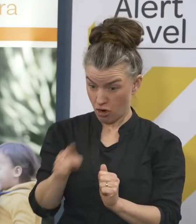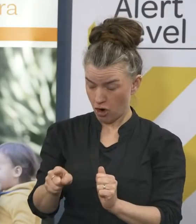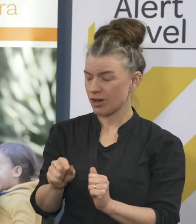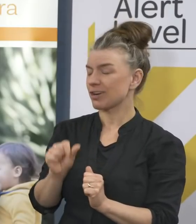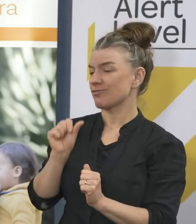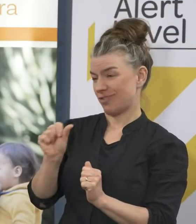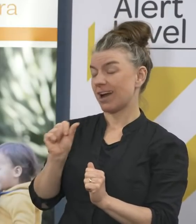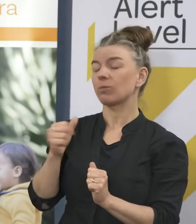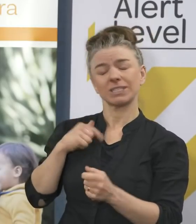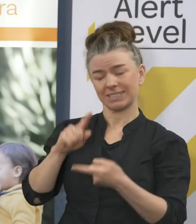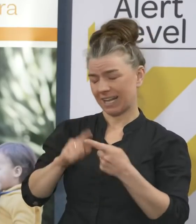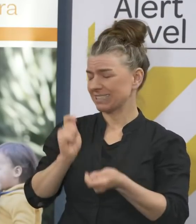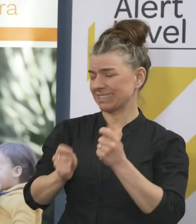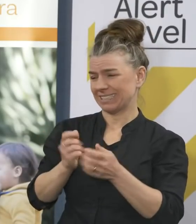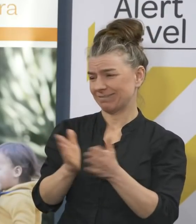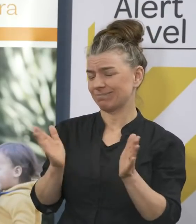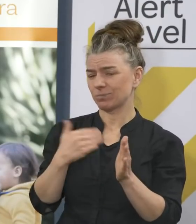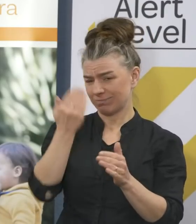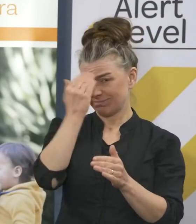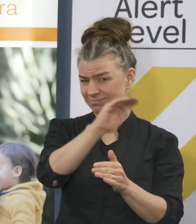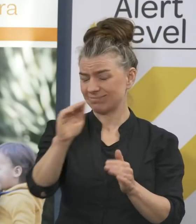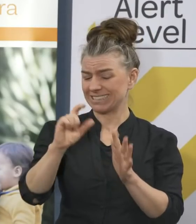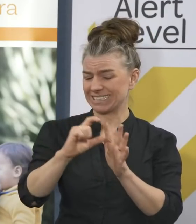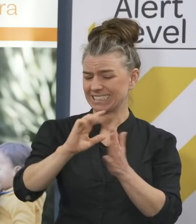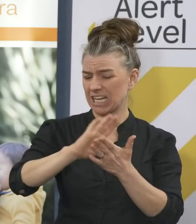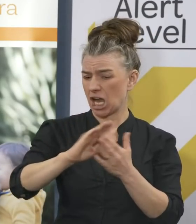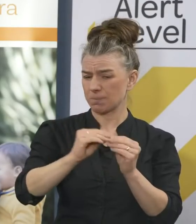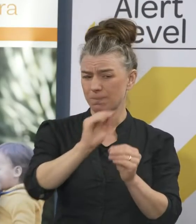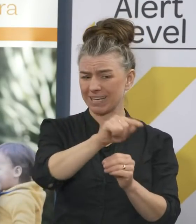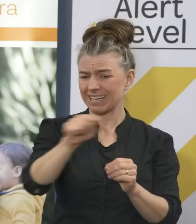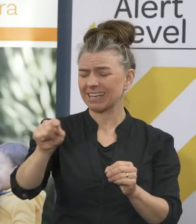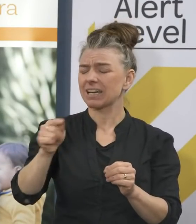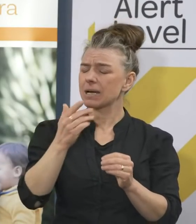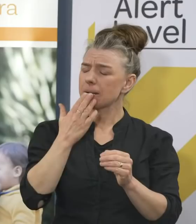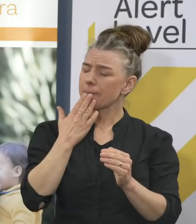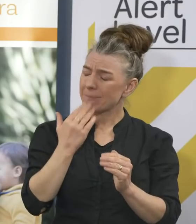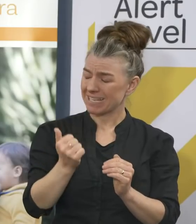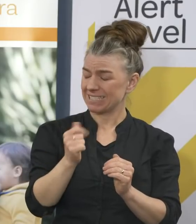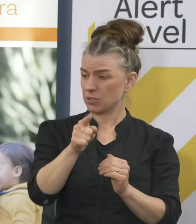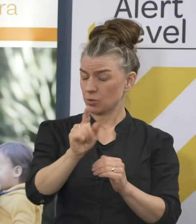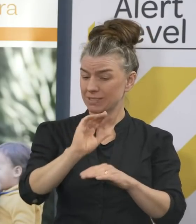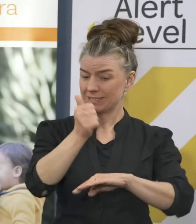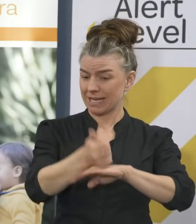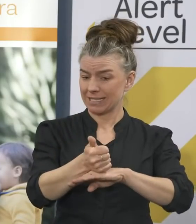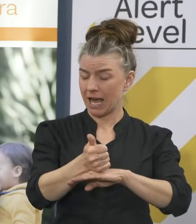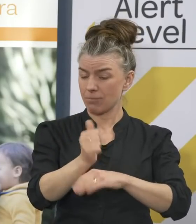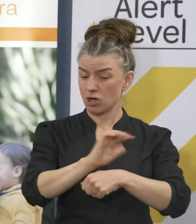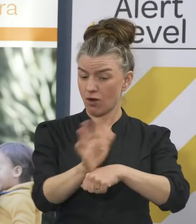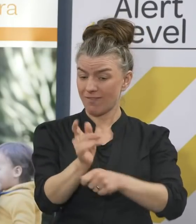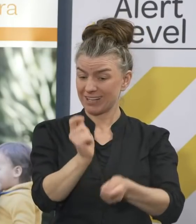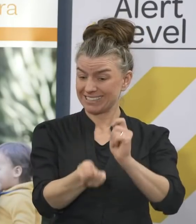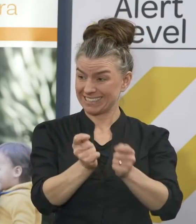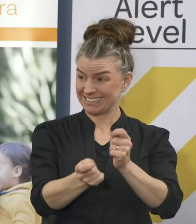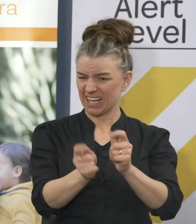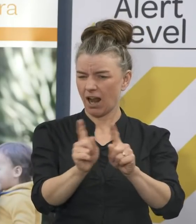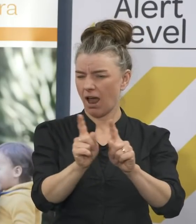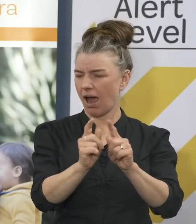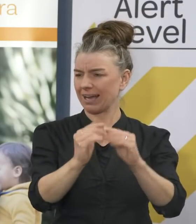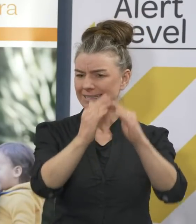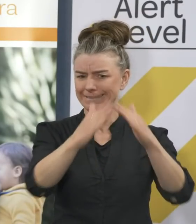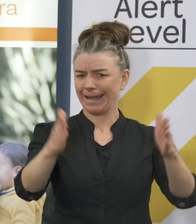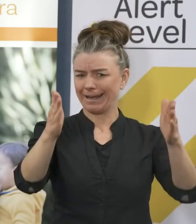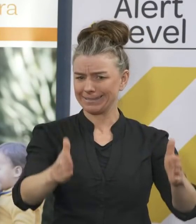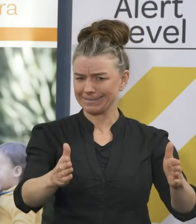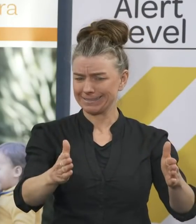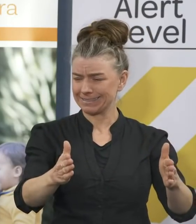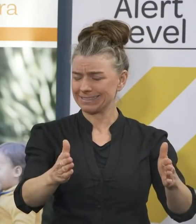to the DHBs in the last 2 days to say, look, actually, we need you to be able to have either CBAC capacity available or make sure